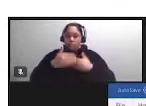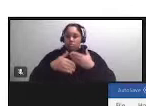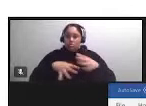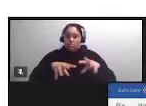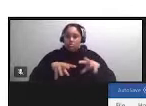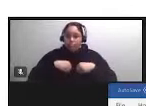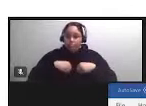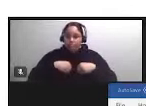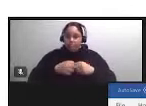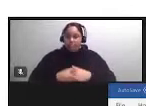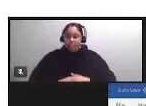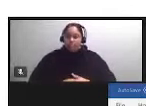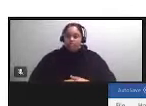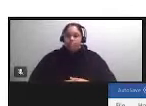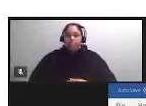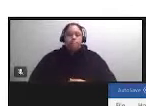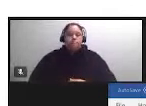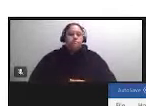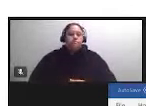adoption?